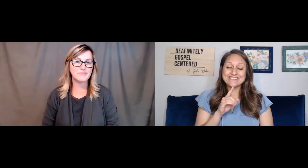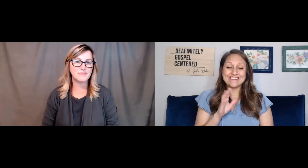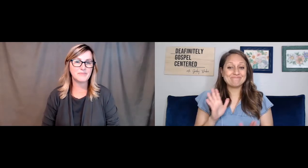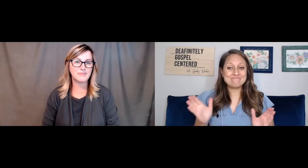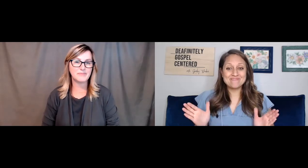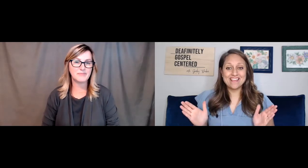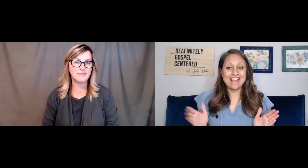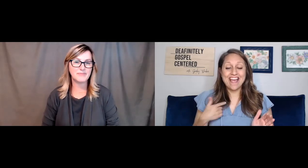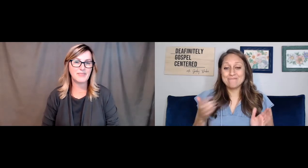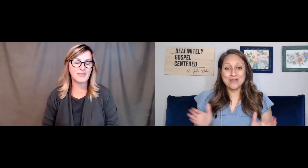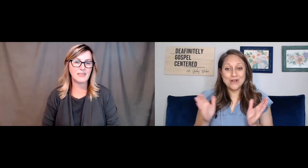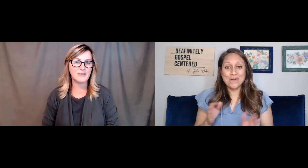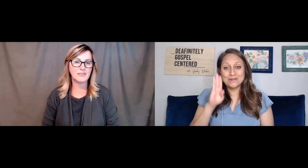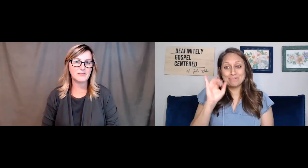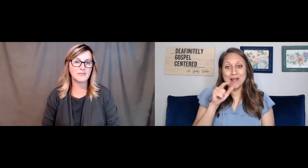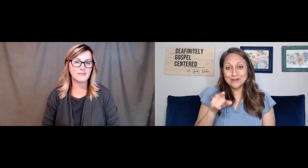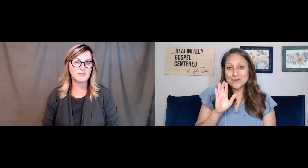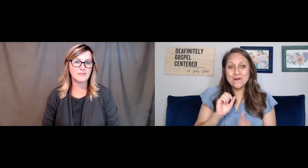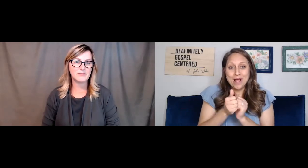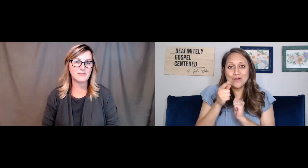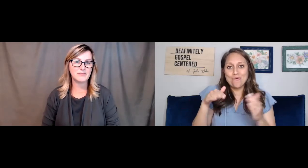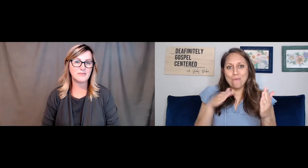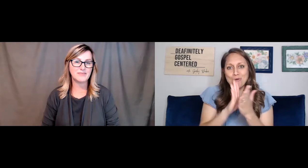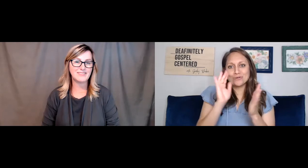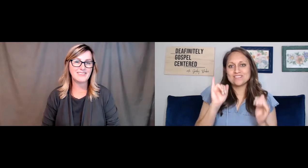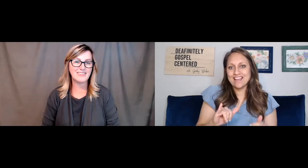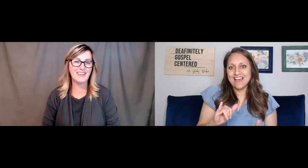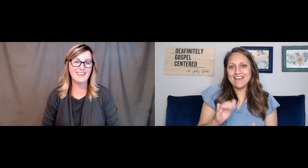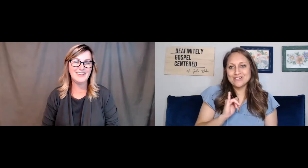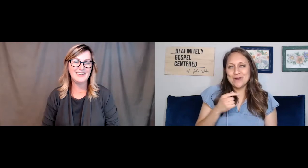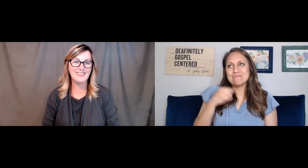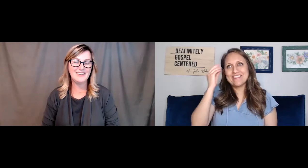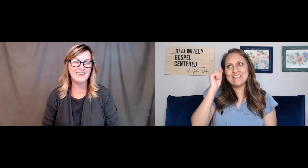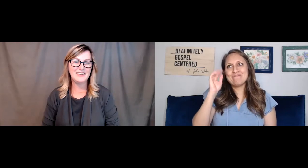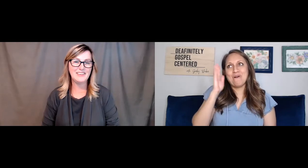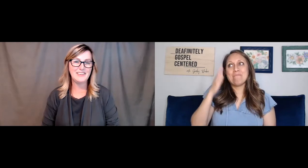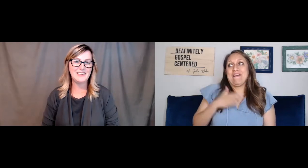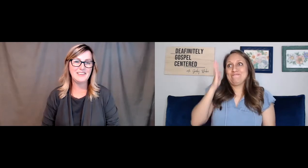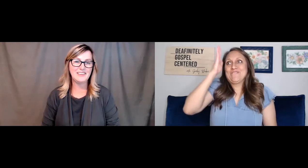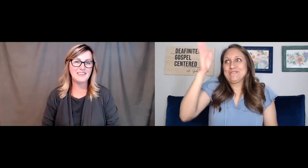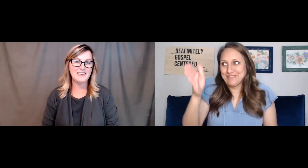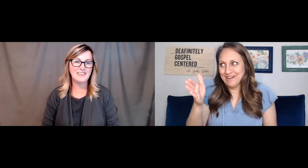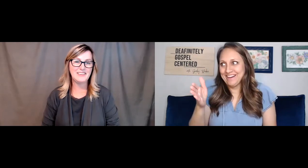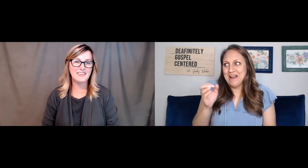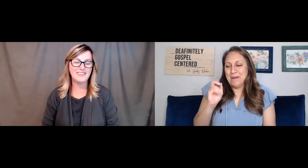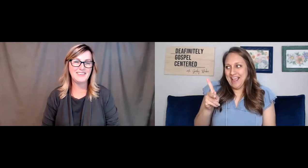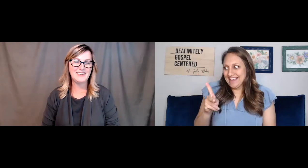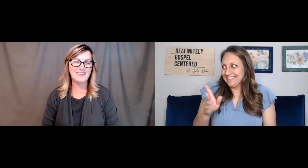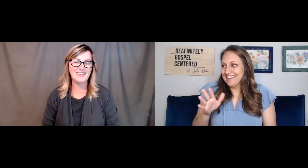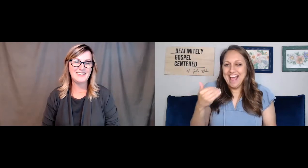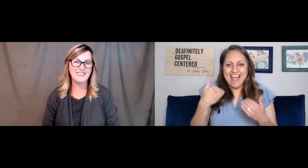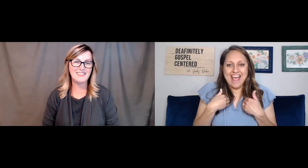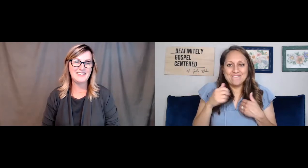I feel just encouraged by how you approach forgiveness. And I just think about just me in my own